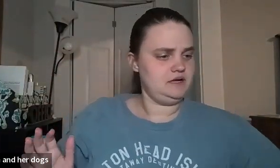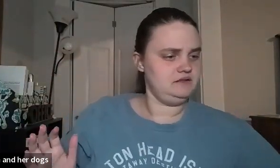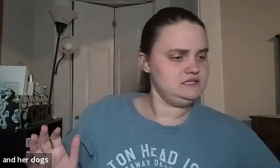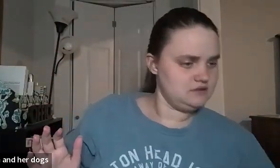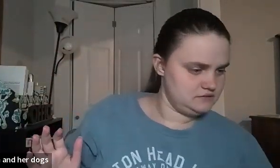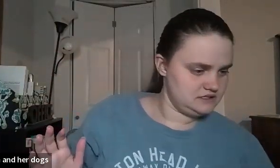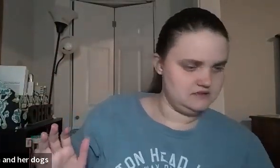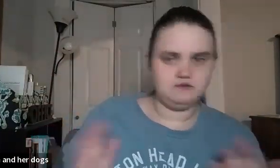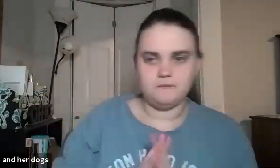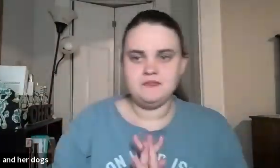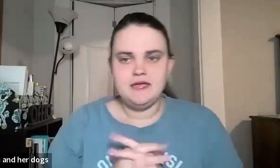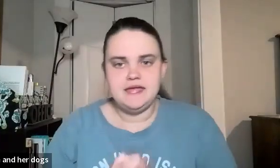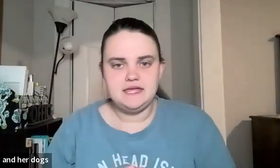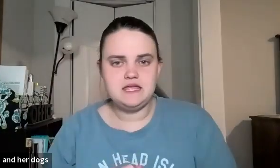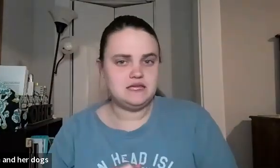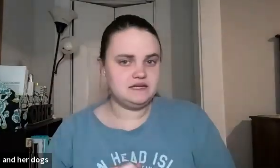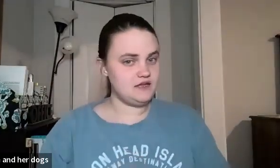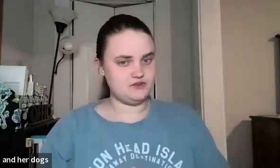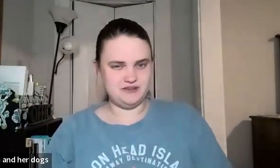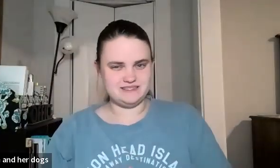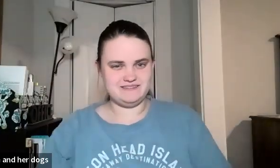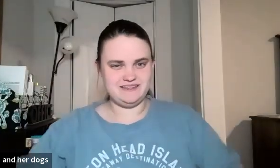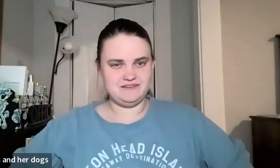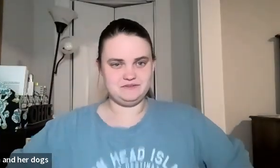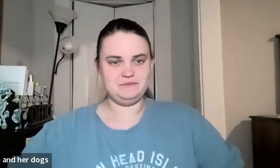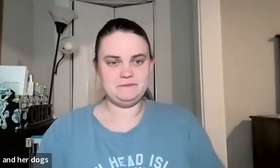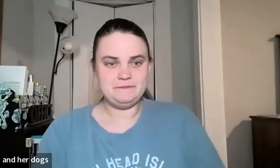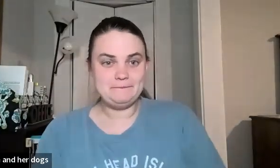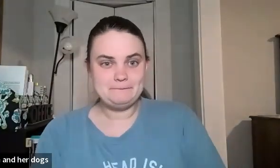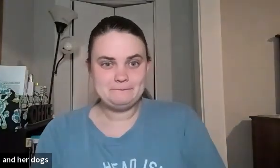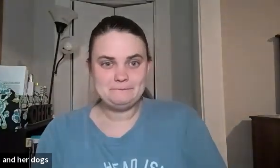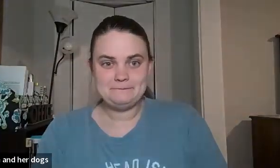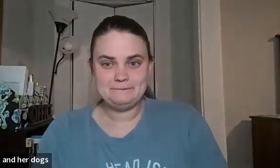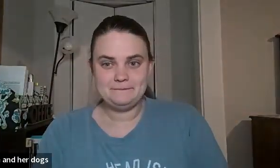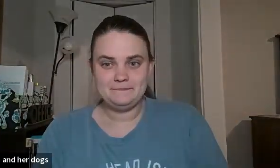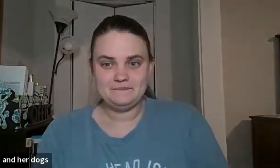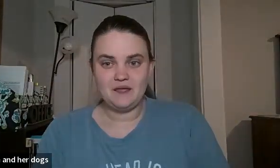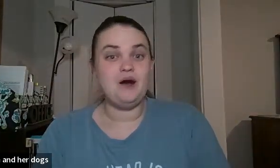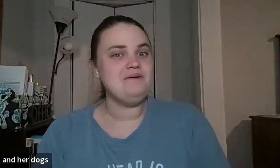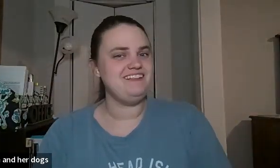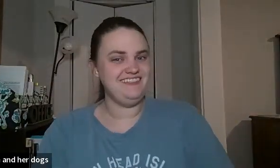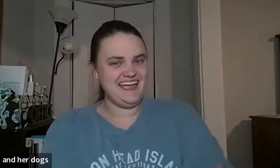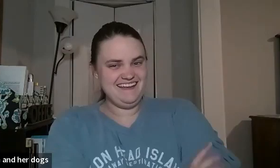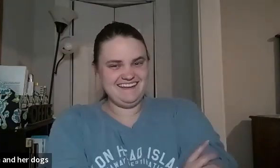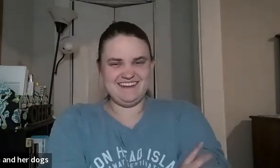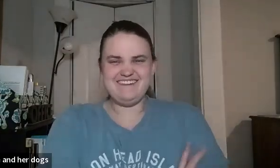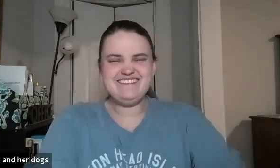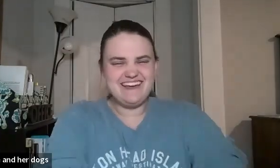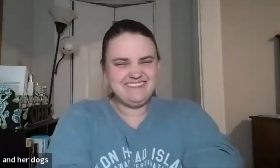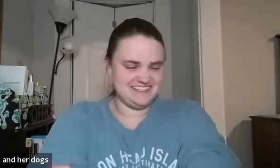My list closed. Let's see. There we go. Any others you guys can think of? Oh, clown. Oh, that was not